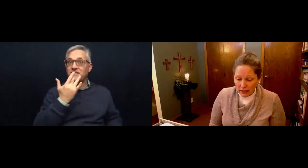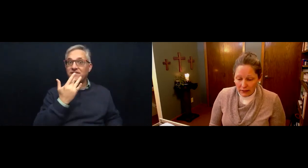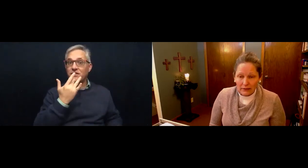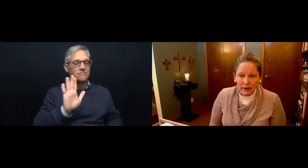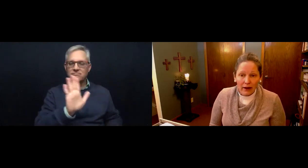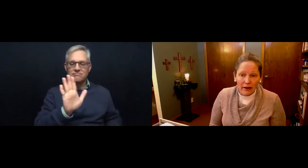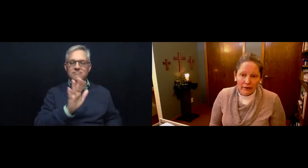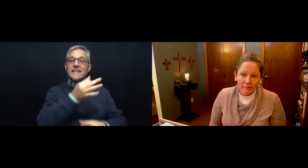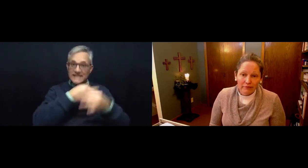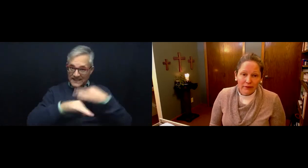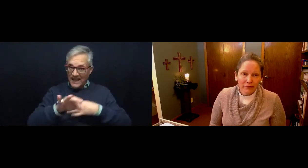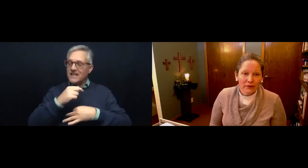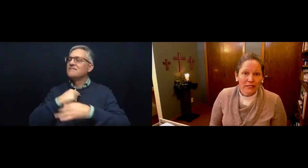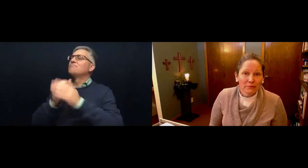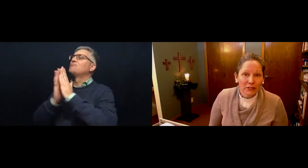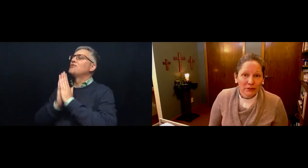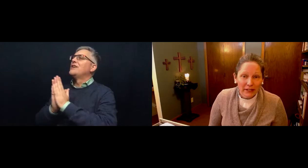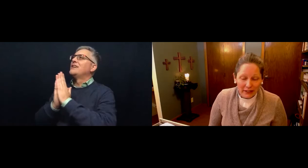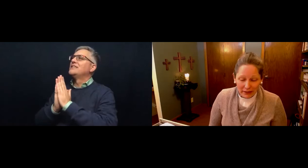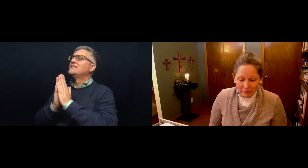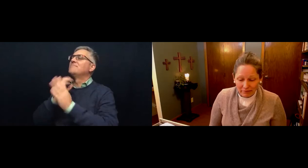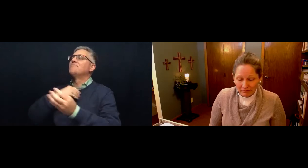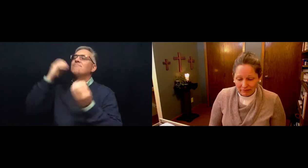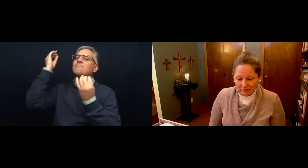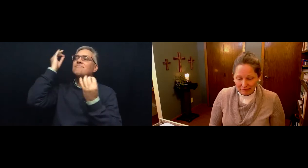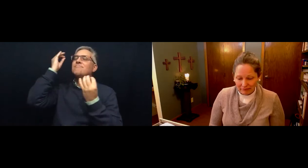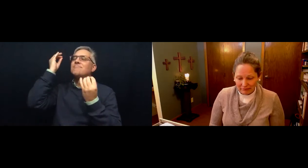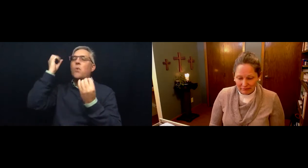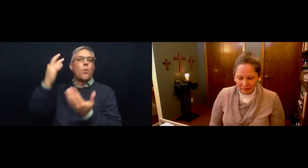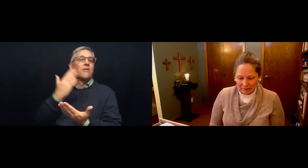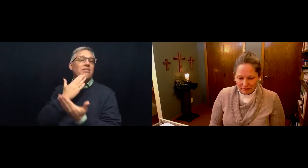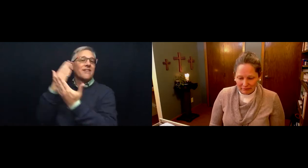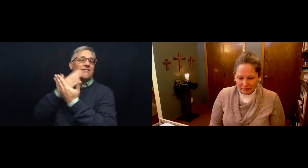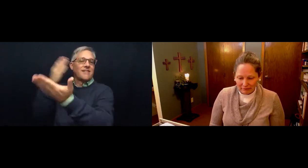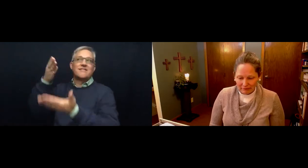give thanks to God for this special time.